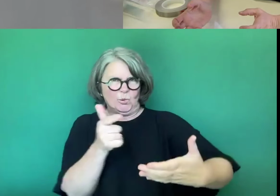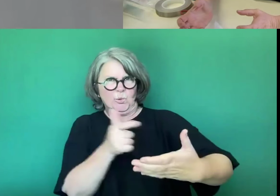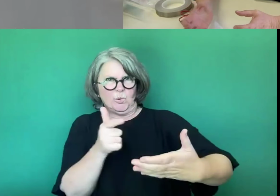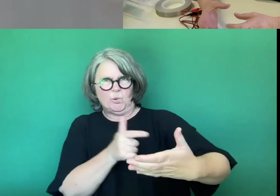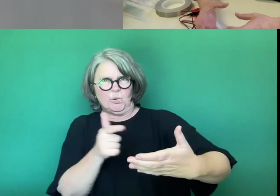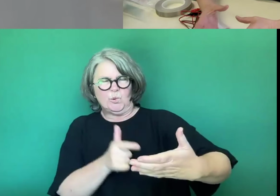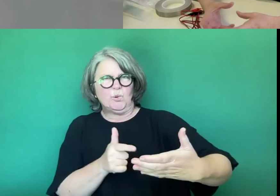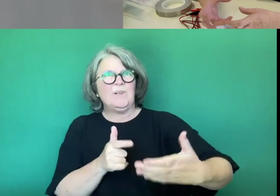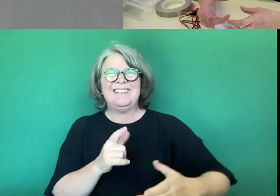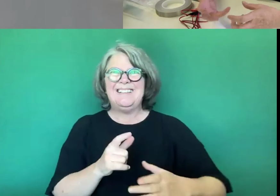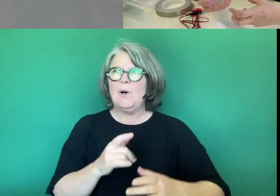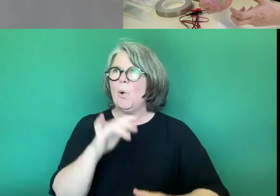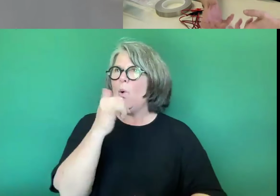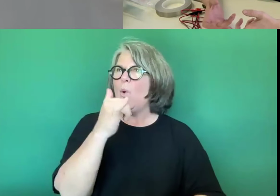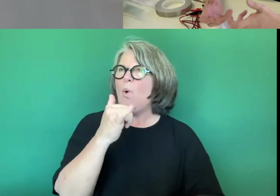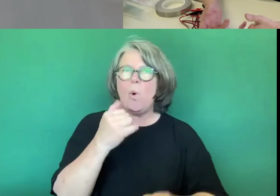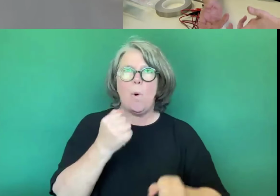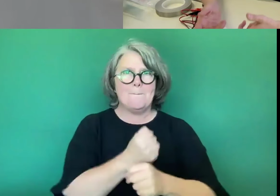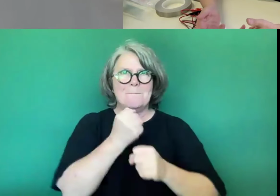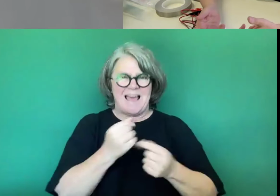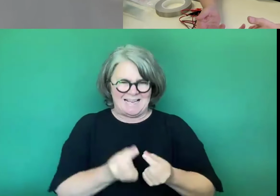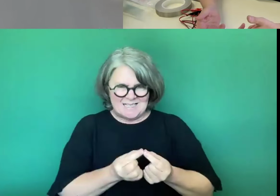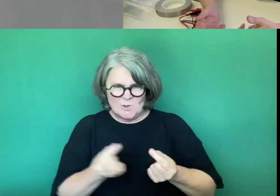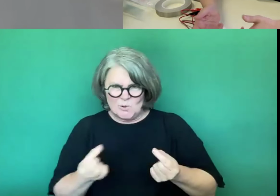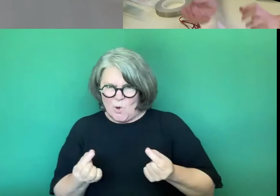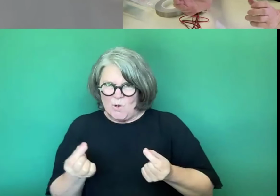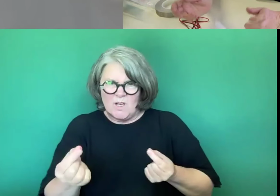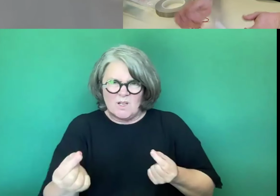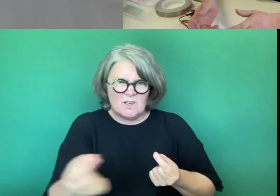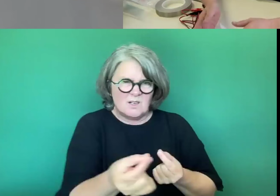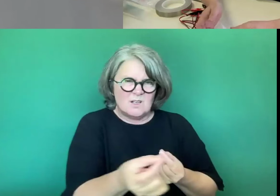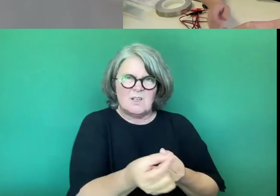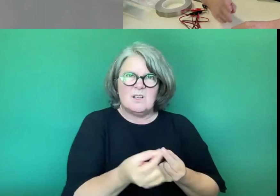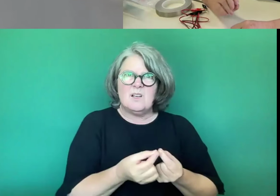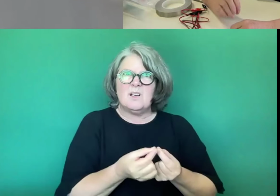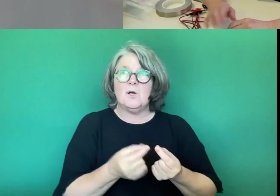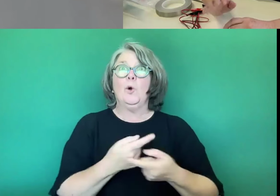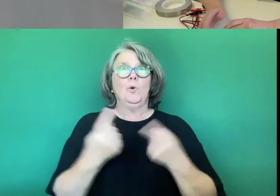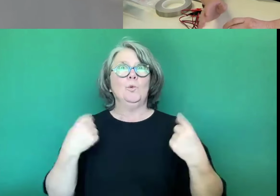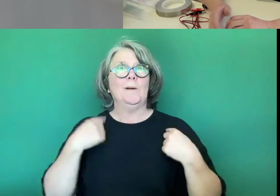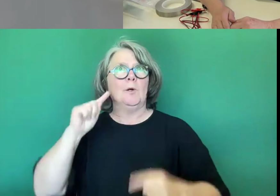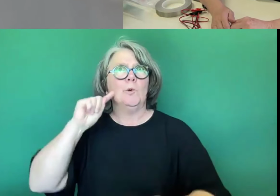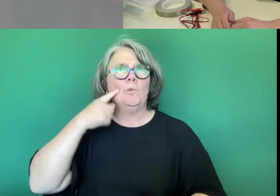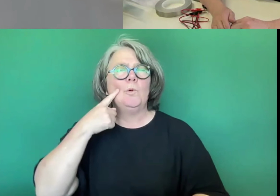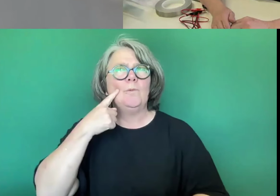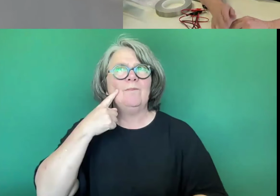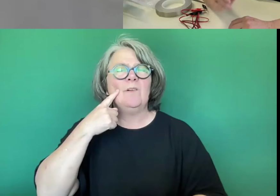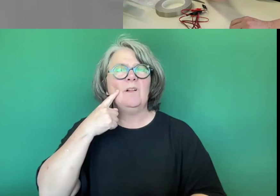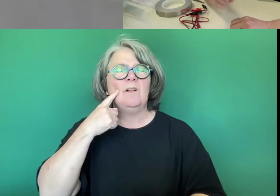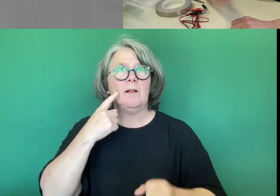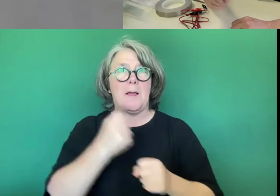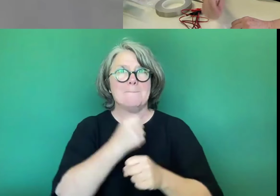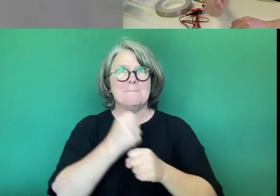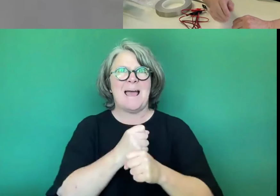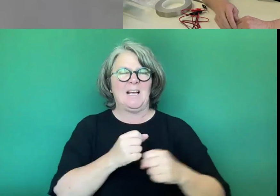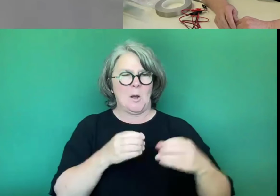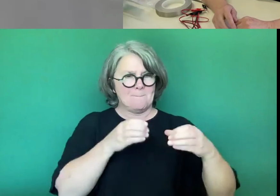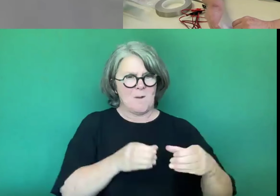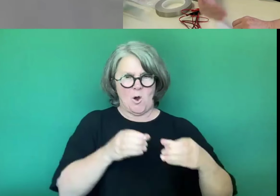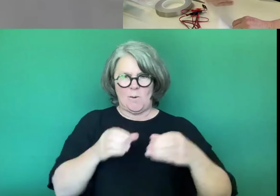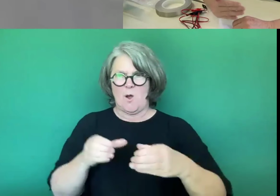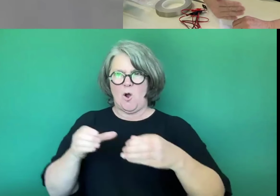TapeBlocks, we're using the affordance of big chunky blocks to make them. As a teacher, they're great because if you use the